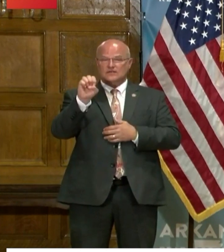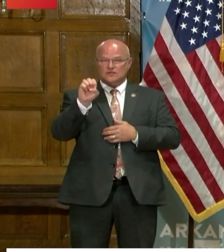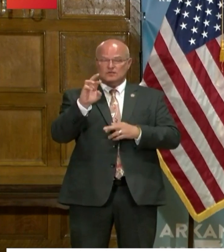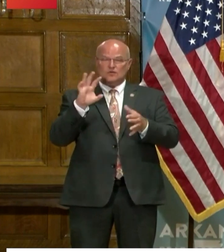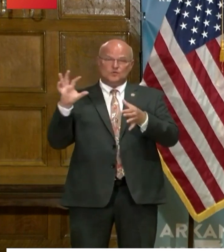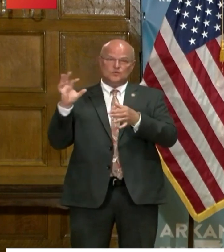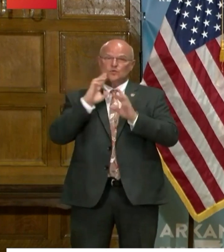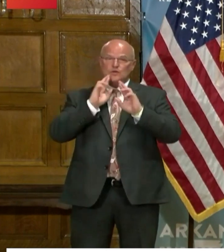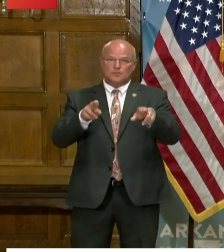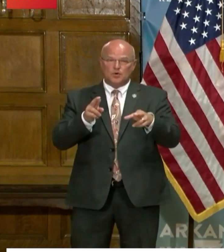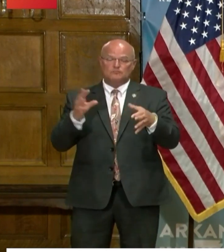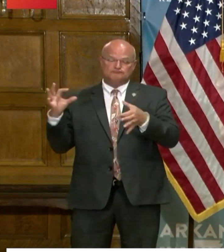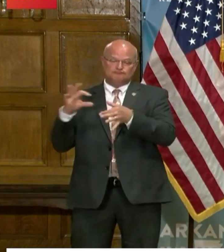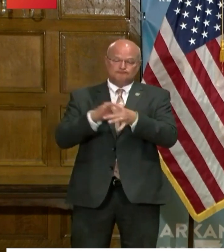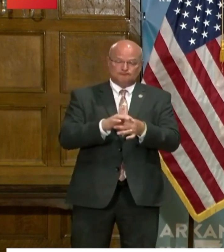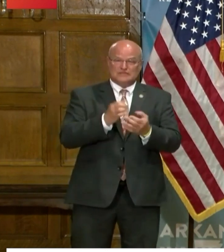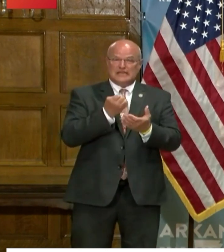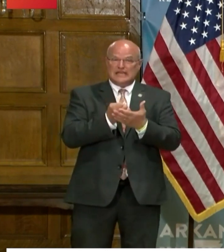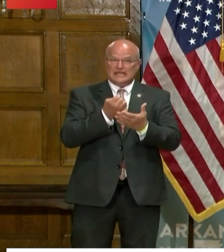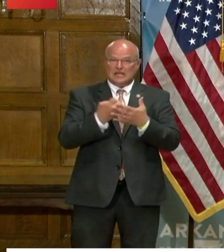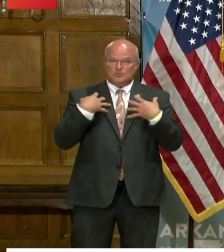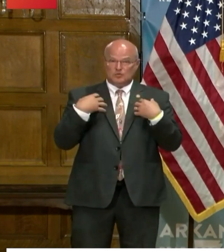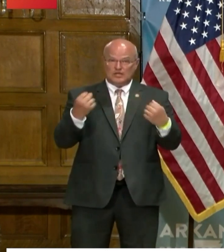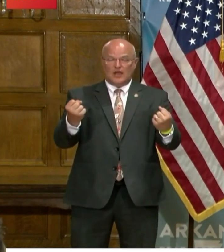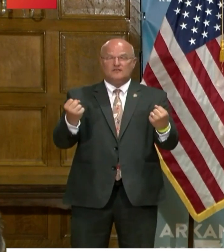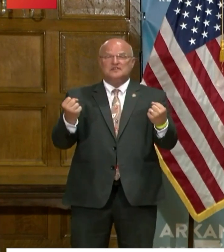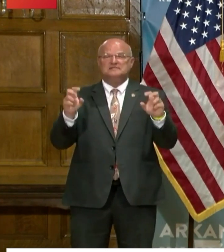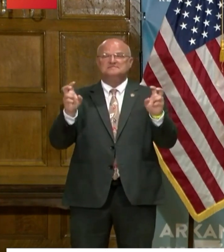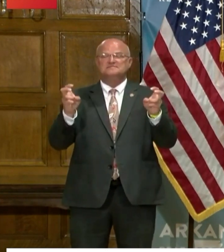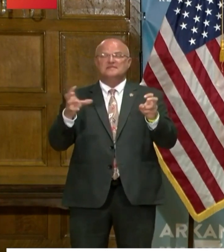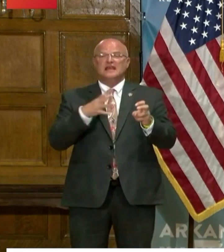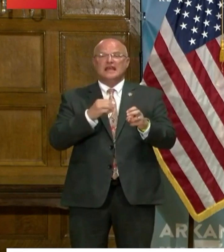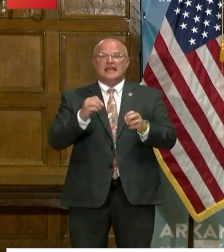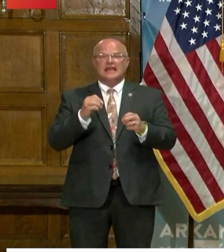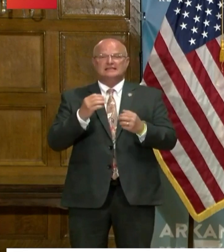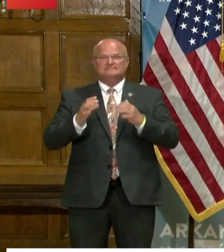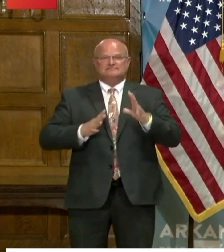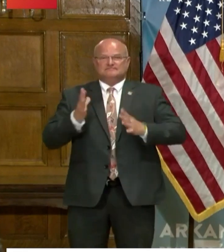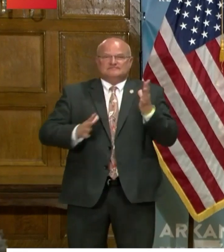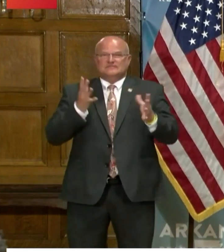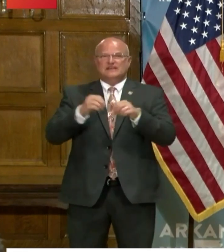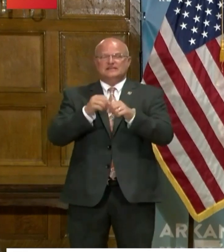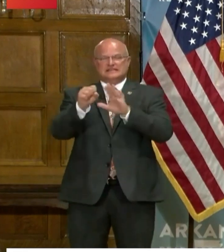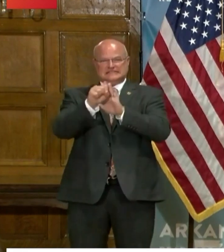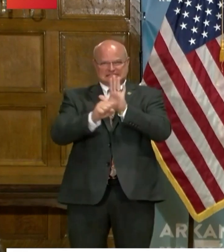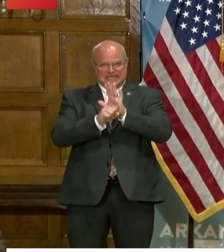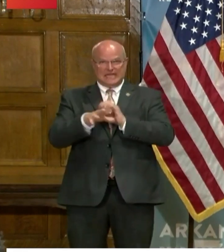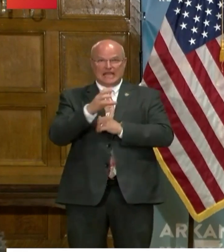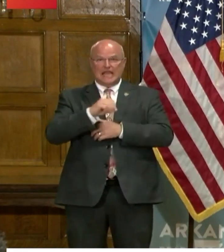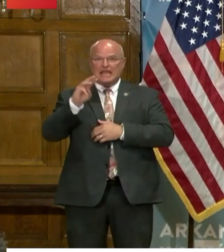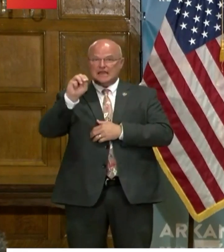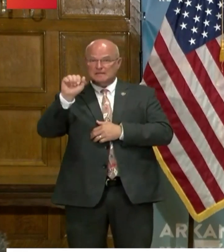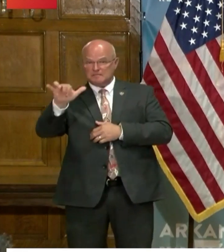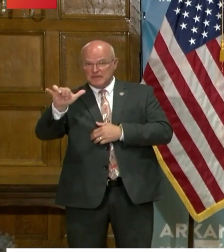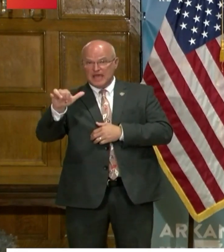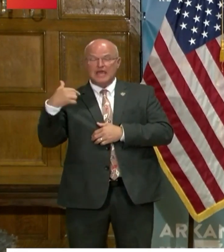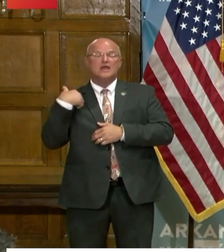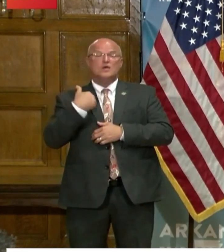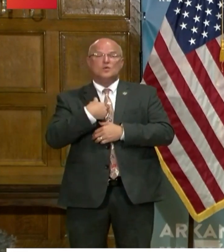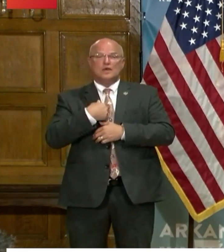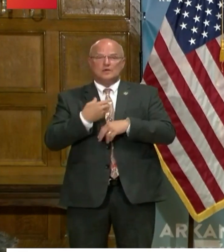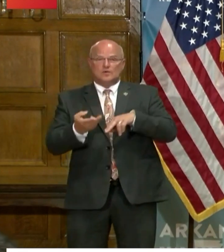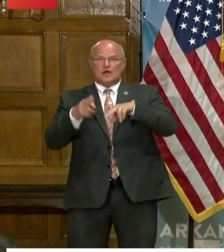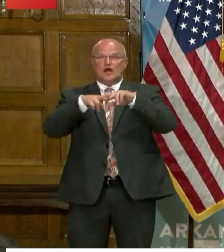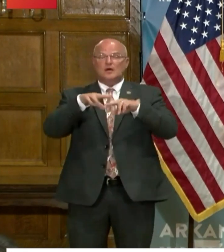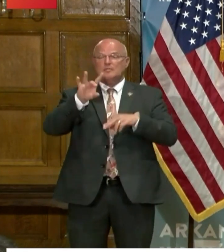is related to our economic recovery and vitality in our state. And in May, we were